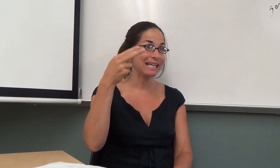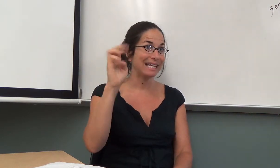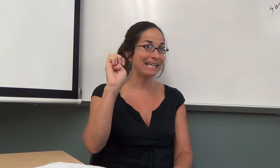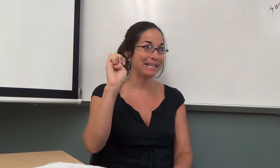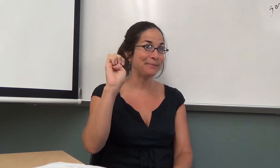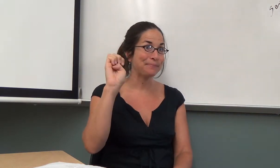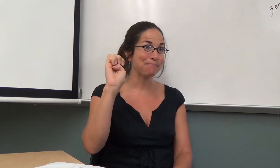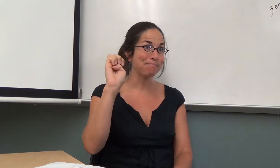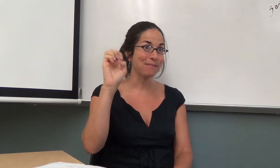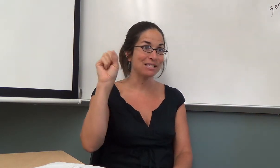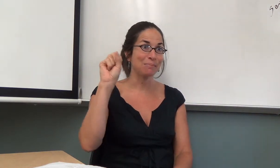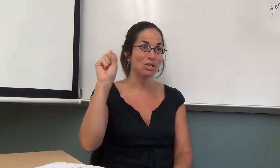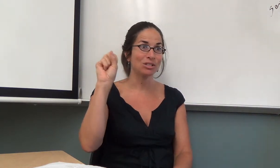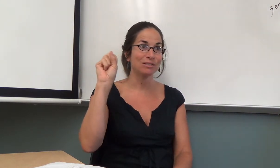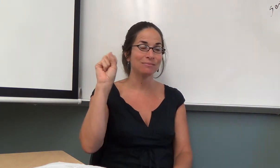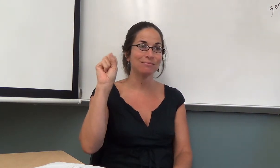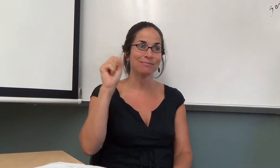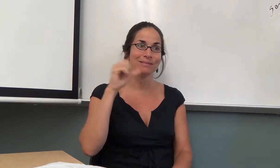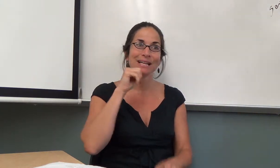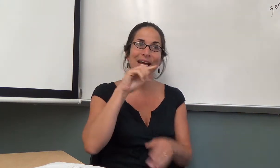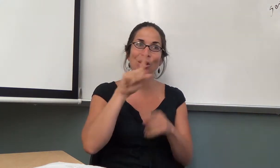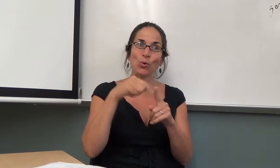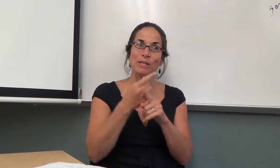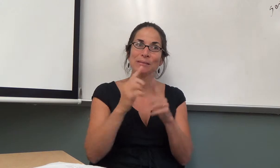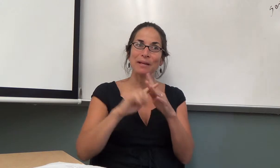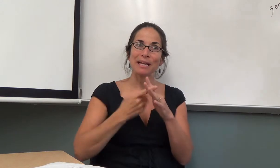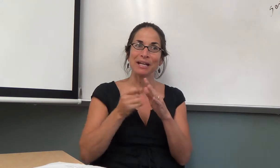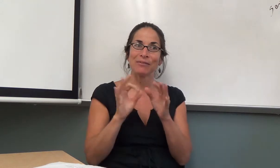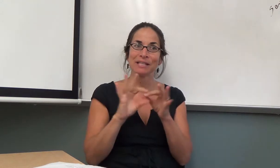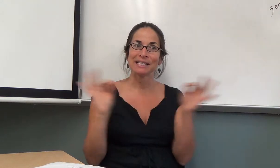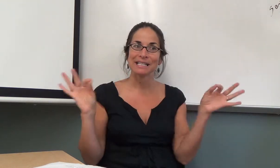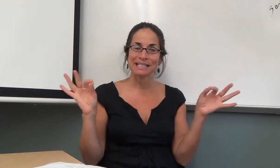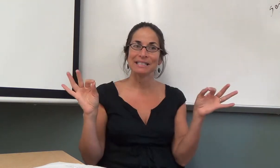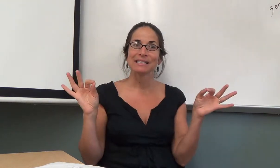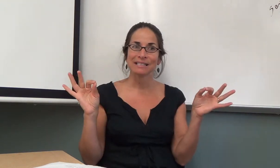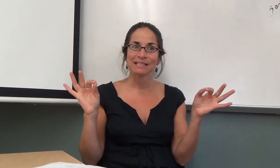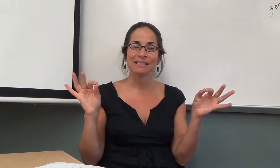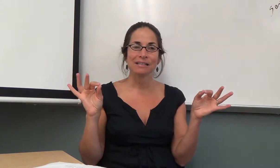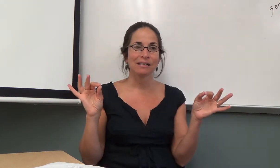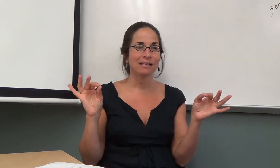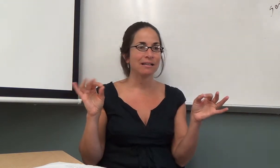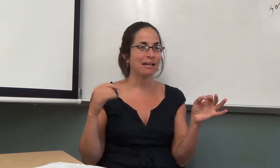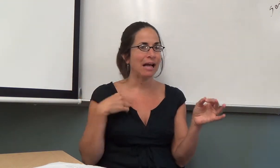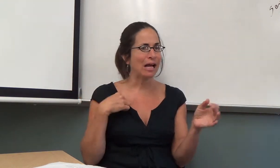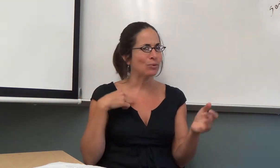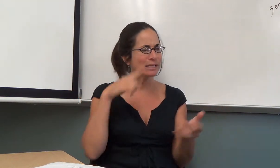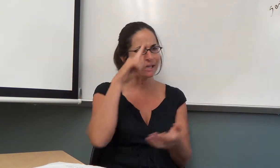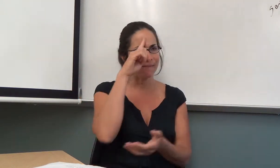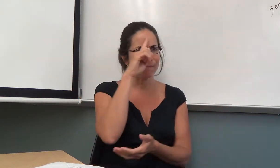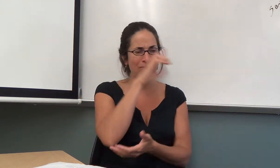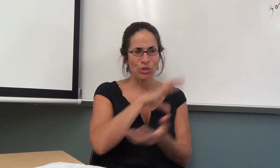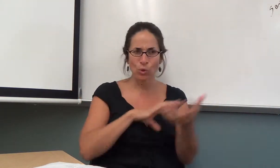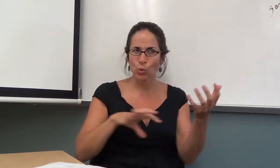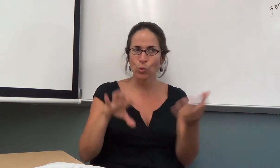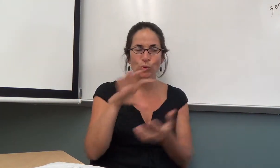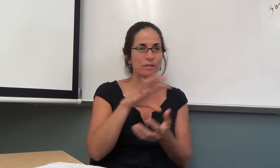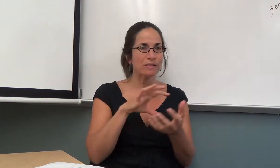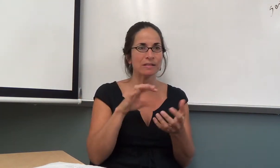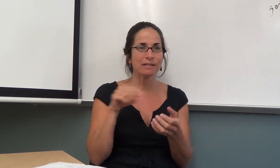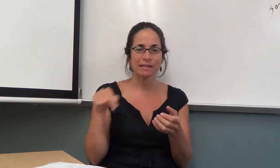It can be in the middle of the sentence, and we're going to talk about that when we get into sentence structure. Yeah, that's so confusing. I know, that's where it gets confusing, because you just want to see that in the beginning of the sentence, right? So we're